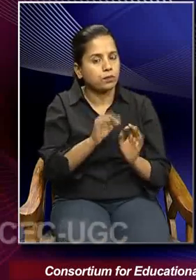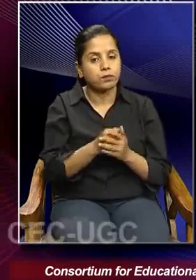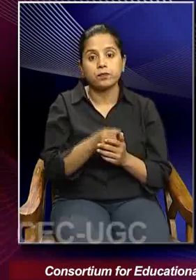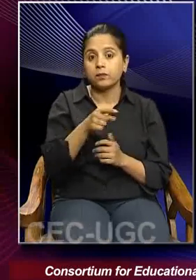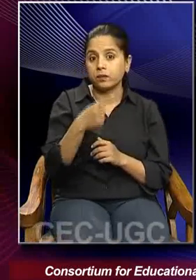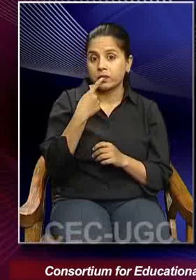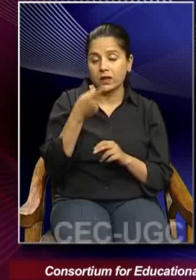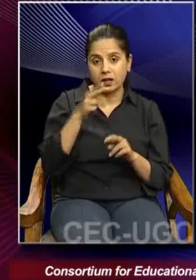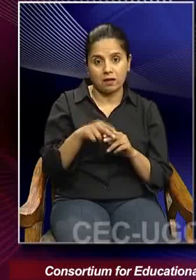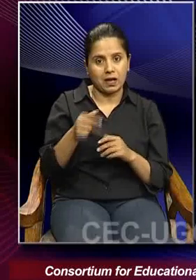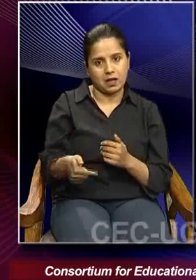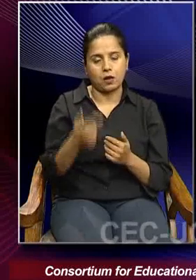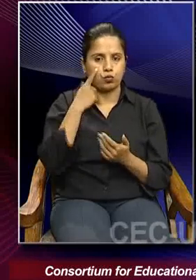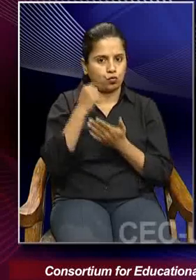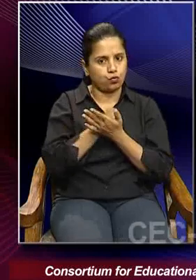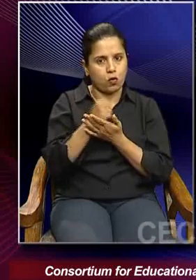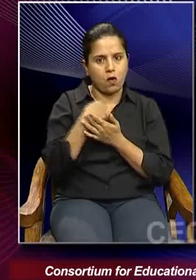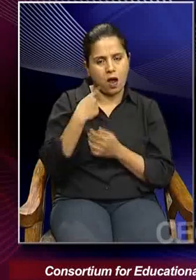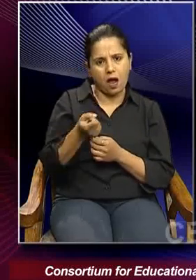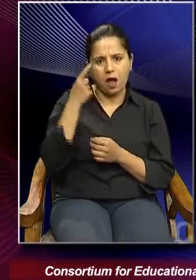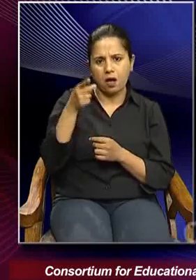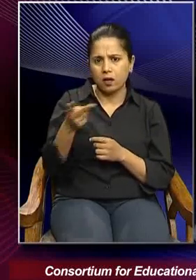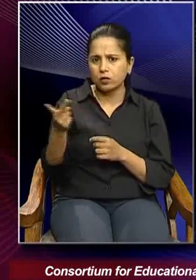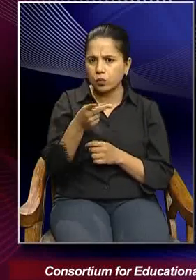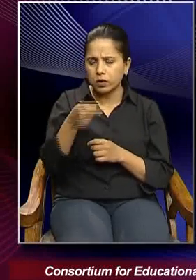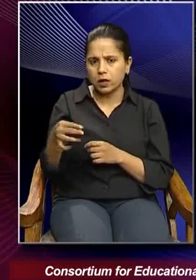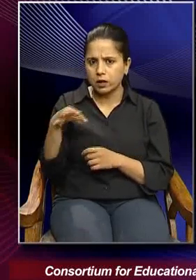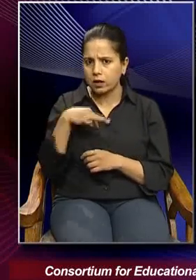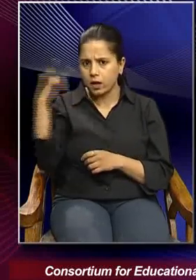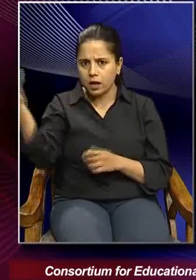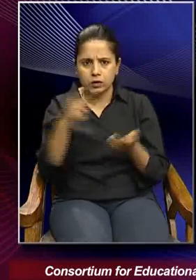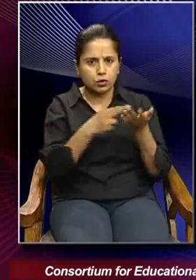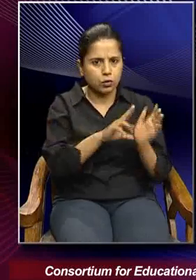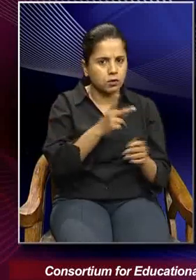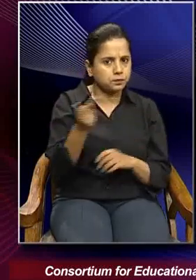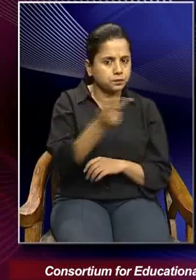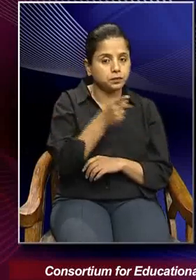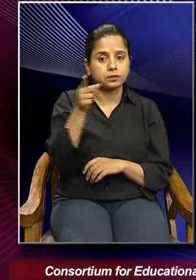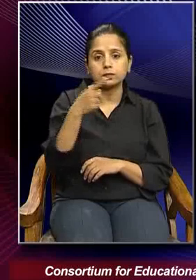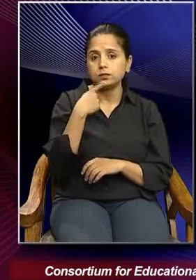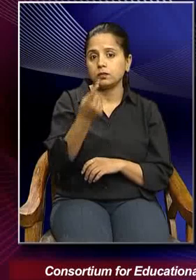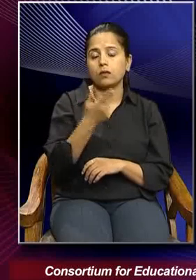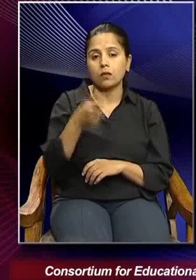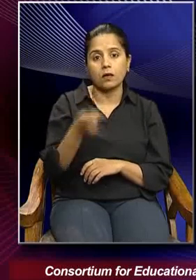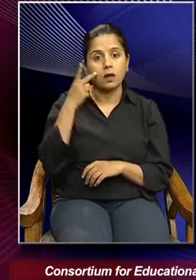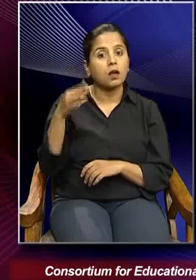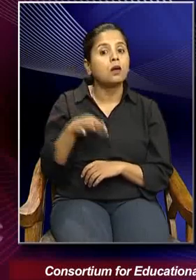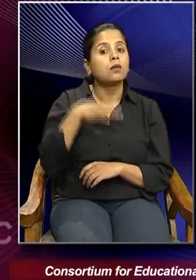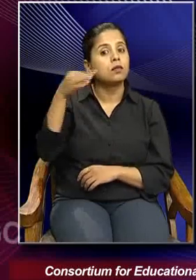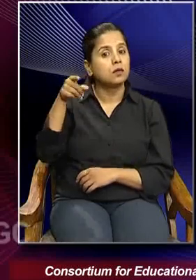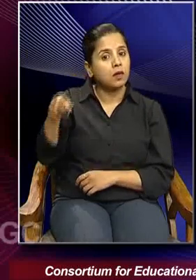So, if we are trying to understand this contact between Purush and Prakriti, it is said that the Purush, it